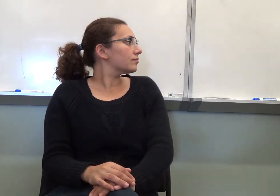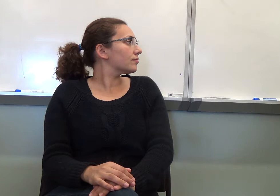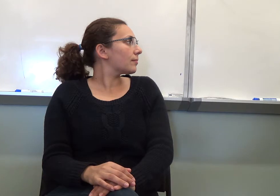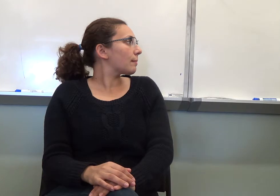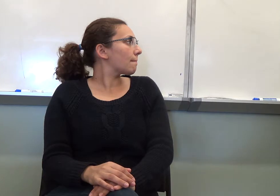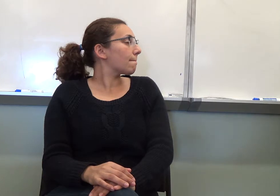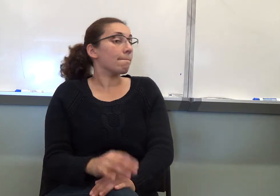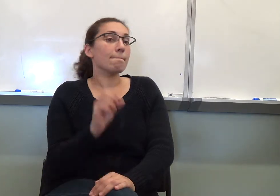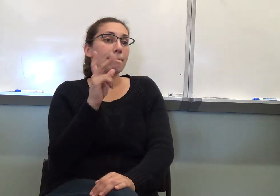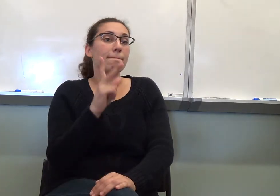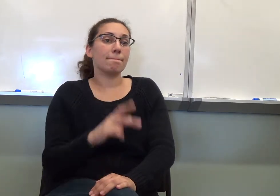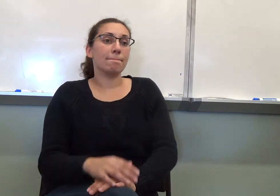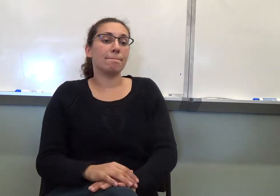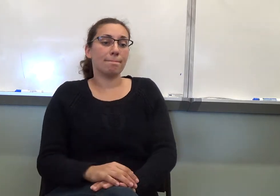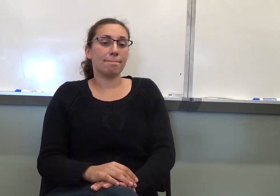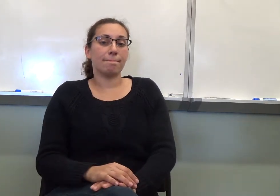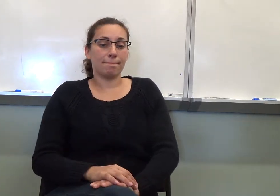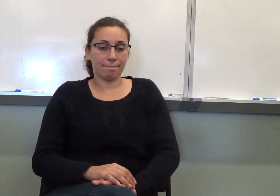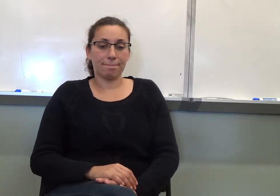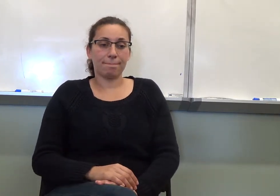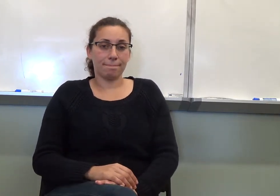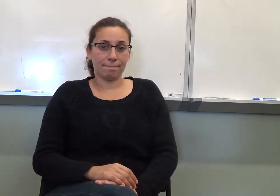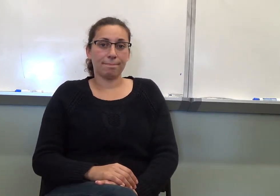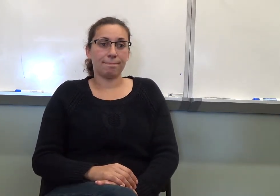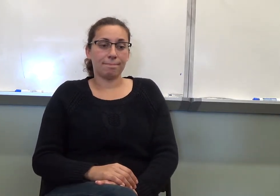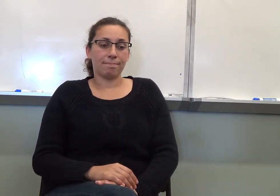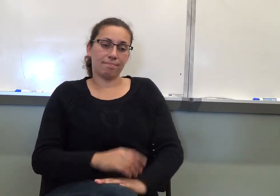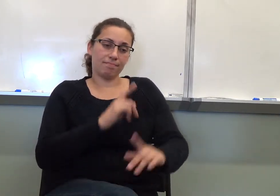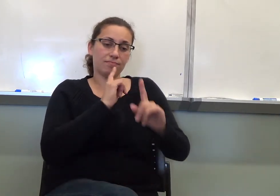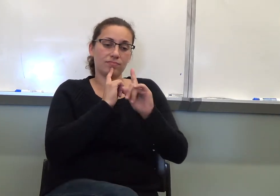Okay? So that's the answer for A.